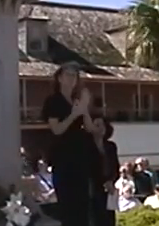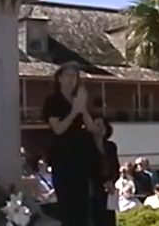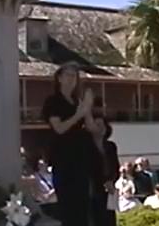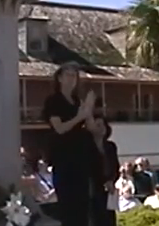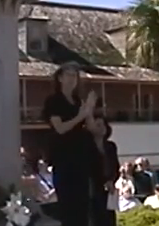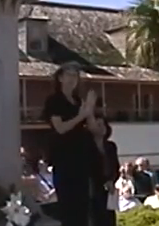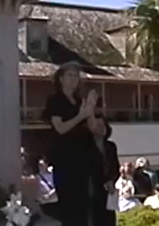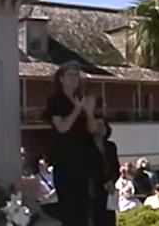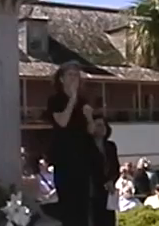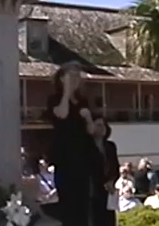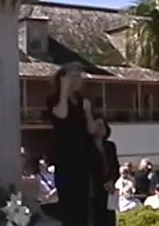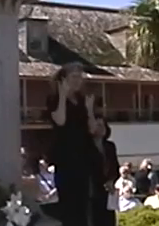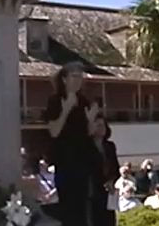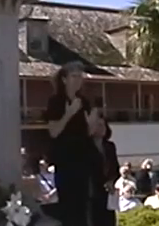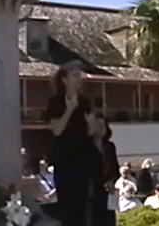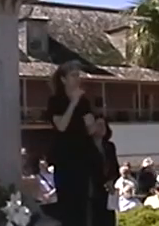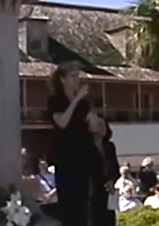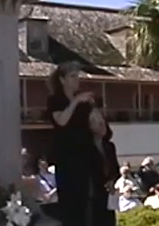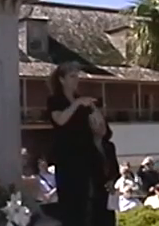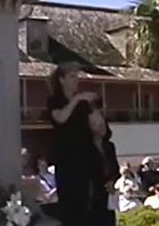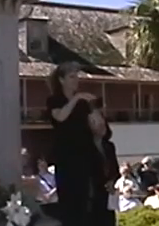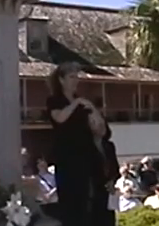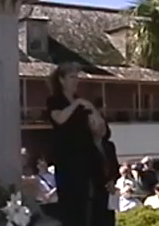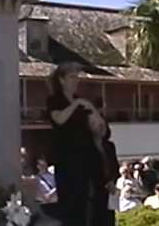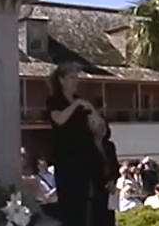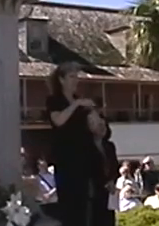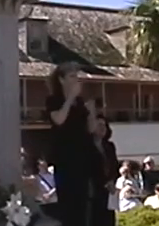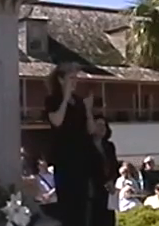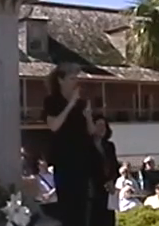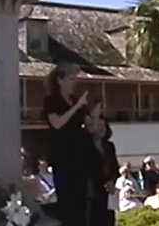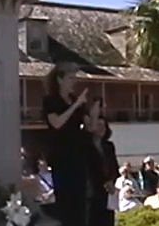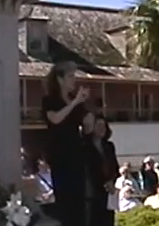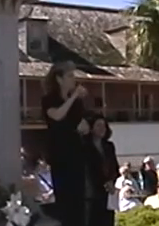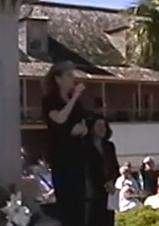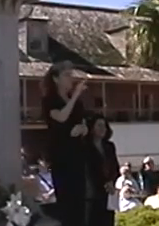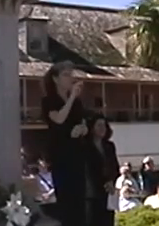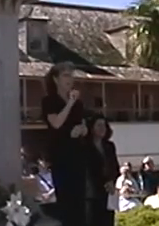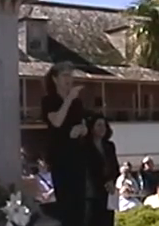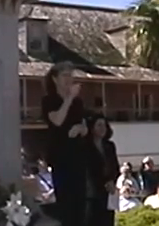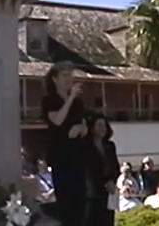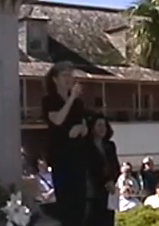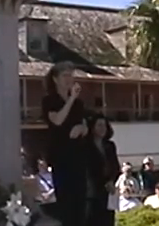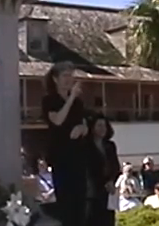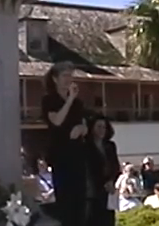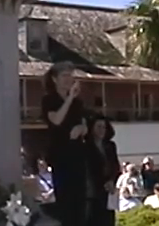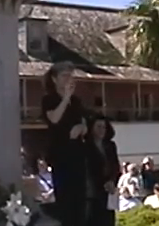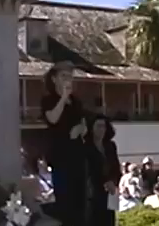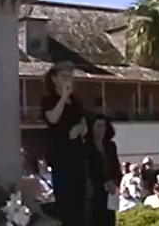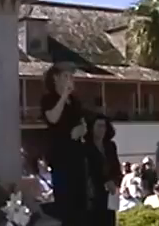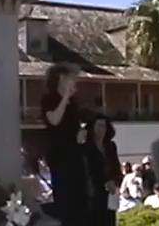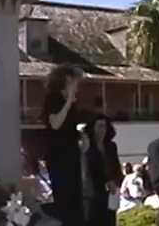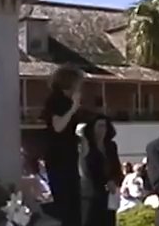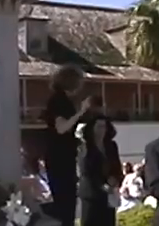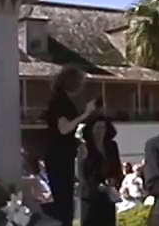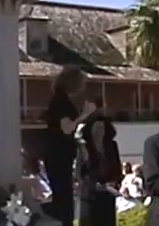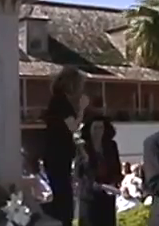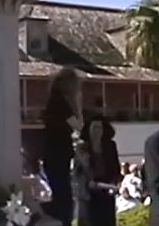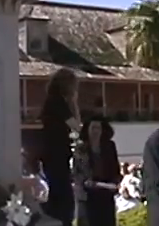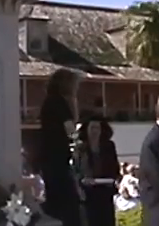Representing the Governor of Puerto Rico, the Honorable Juan Hernandez Mayoral.